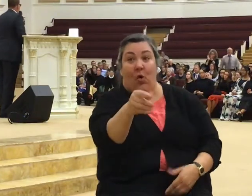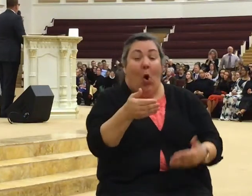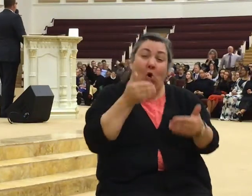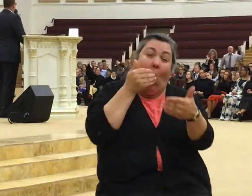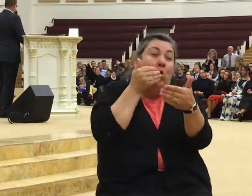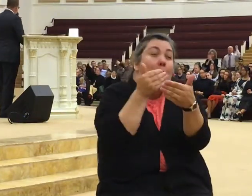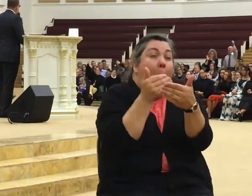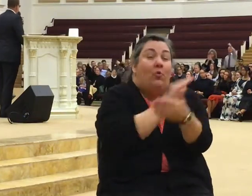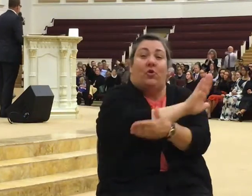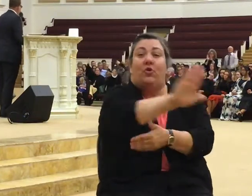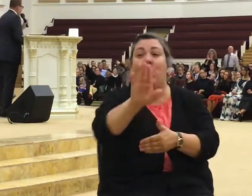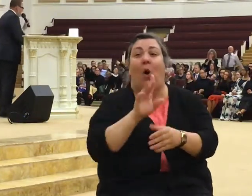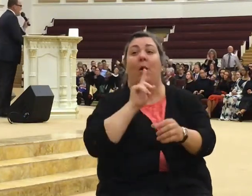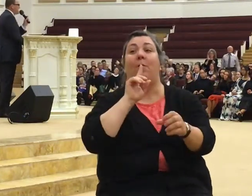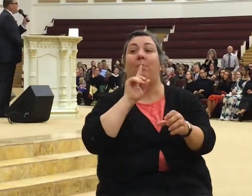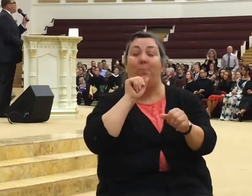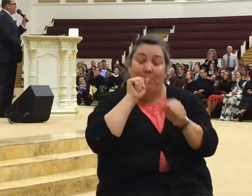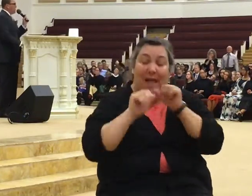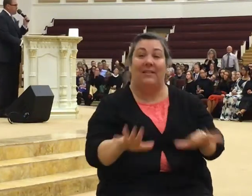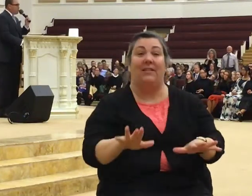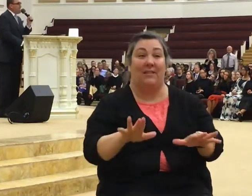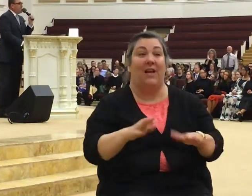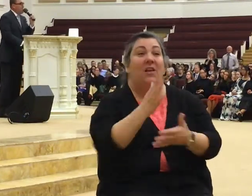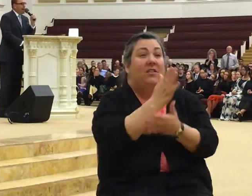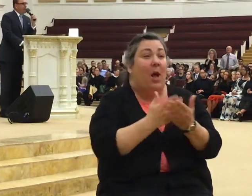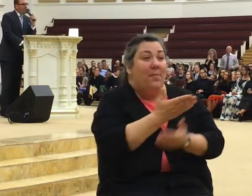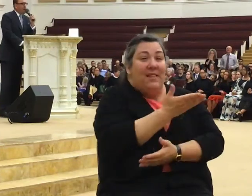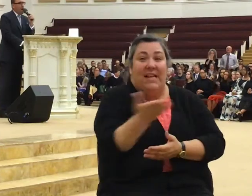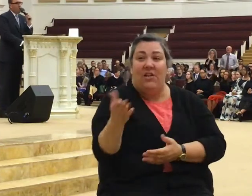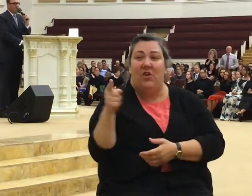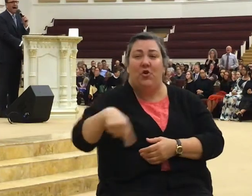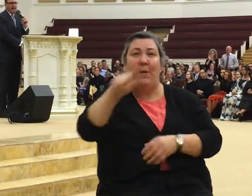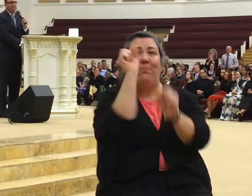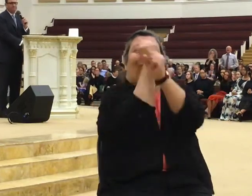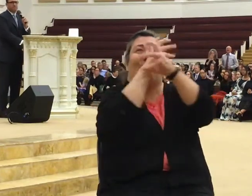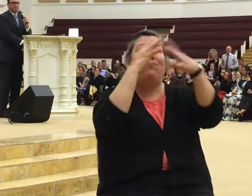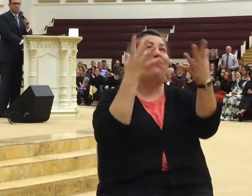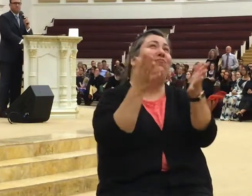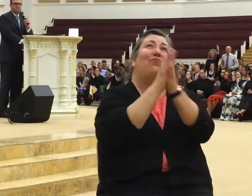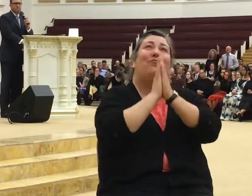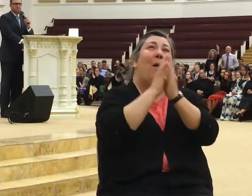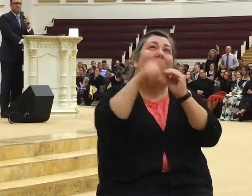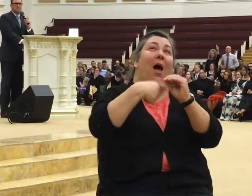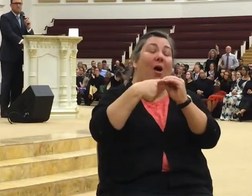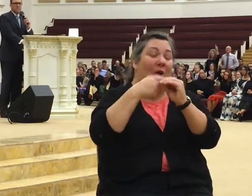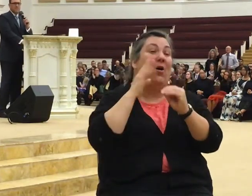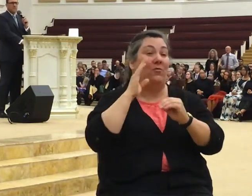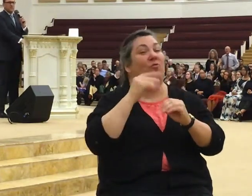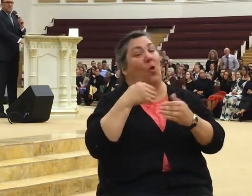away from possessing some things you've been dreaming about for a long time.